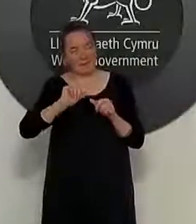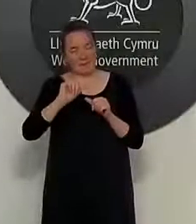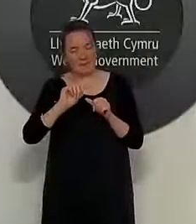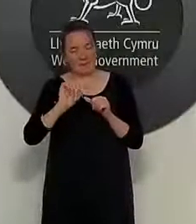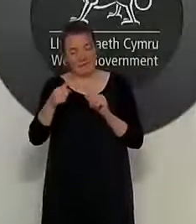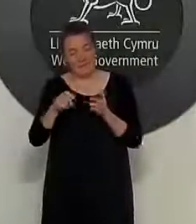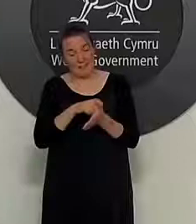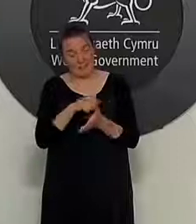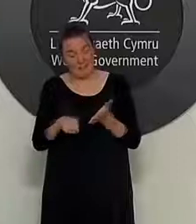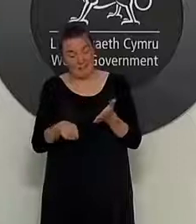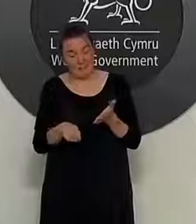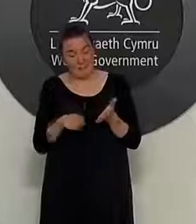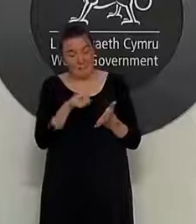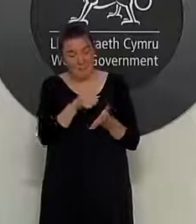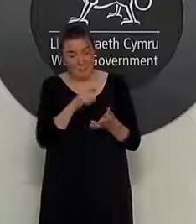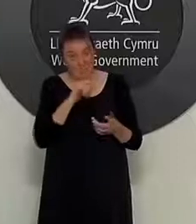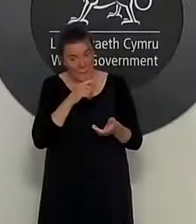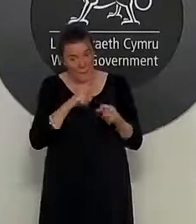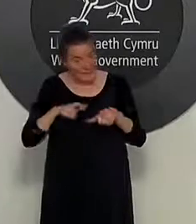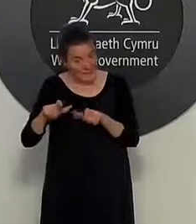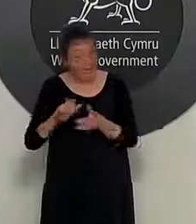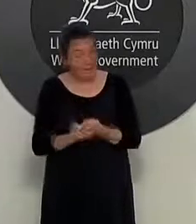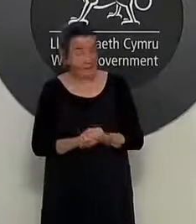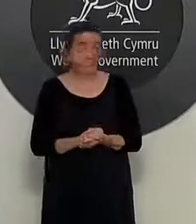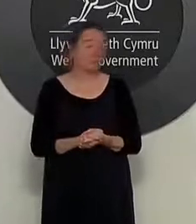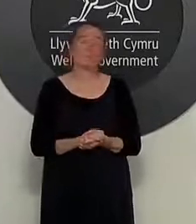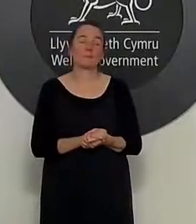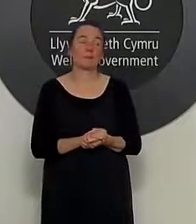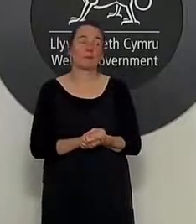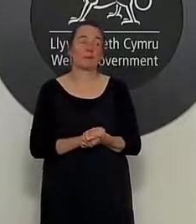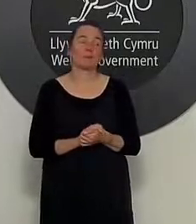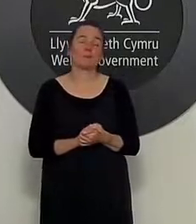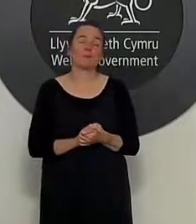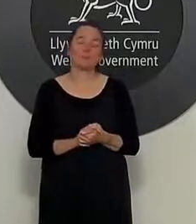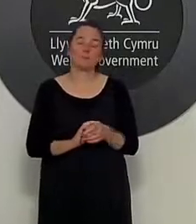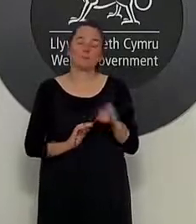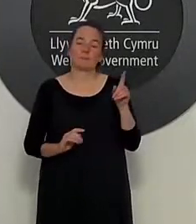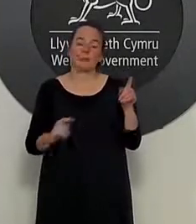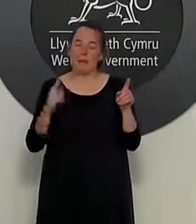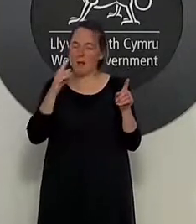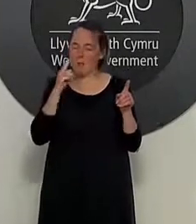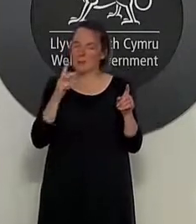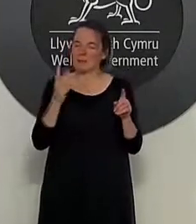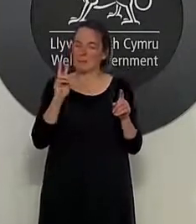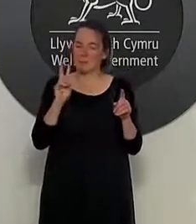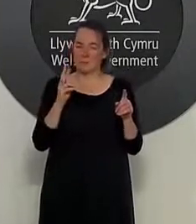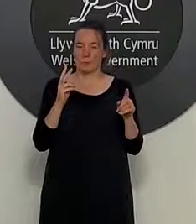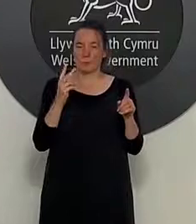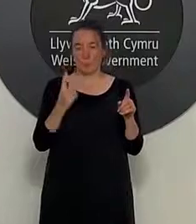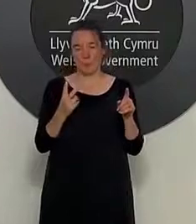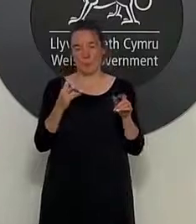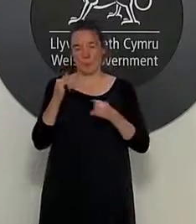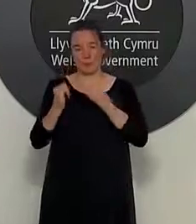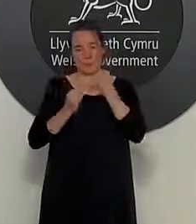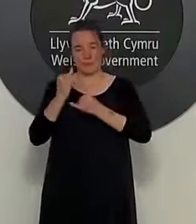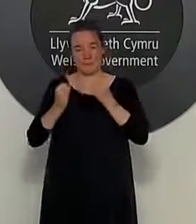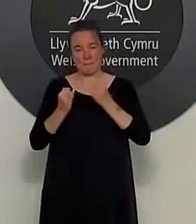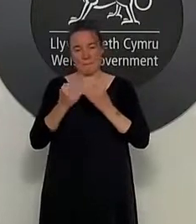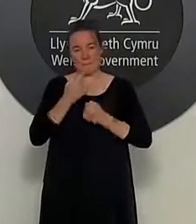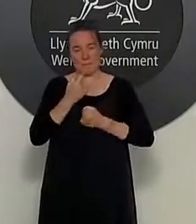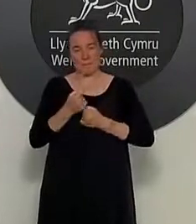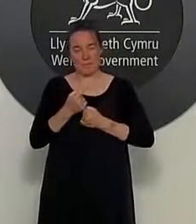diolch yn fawr, Catherine. So I think both of the criticisms that you have mentioned actually don't stand up